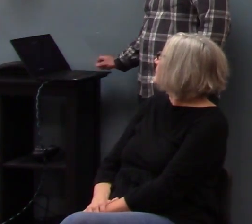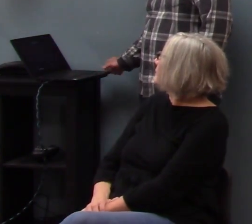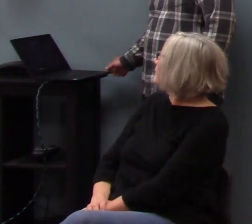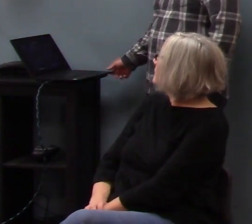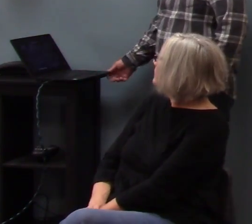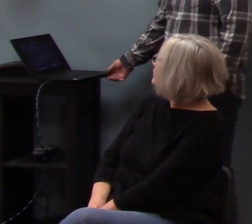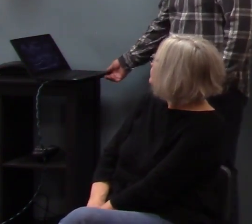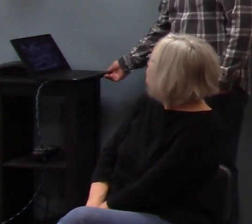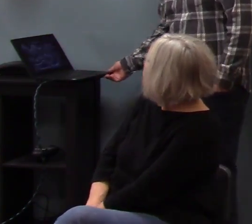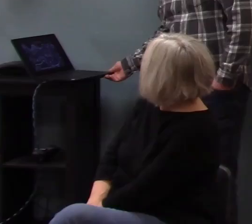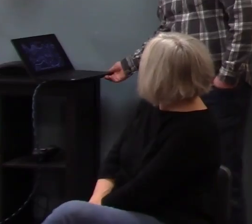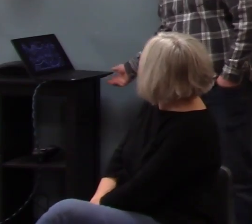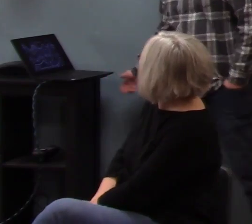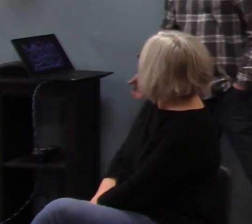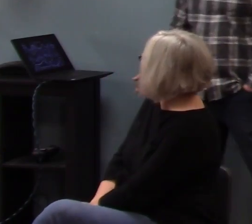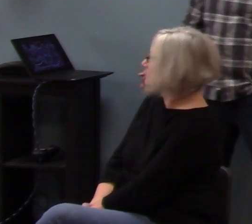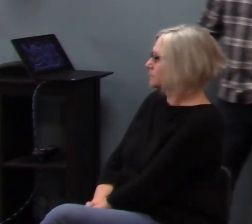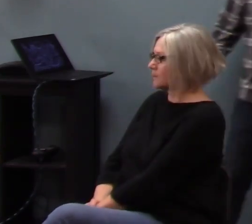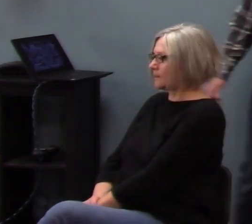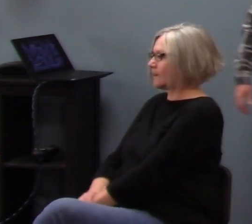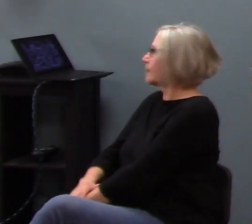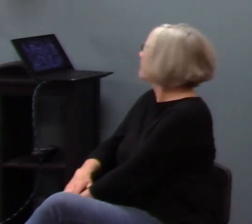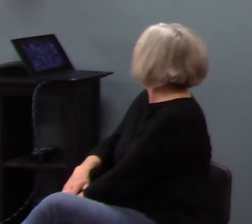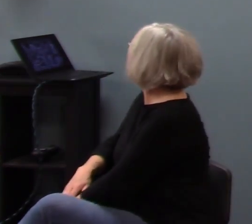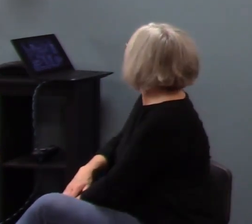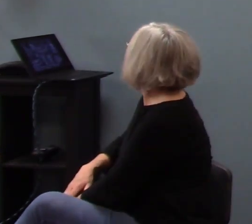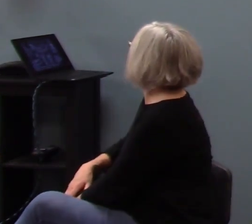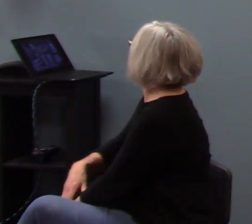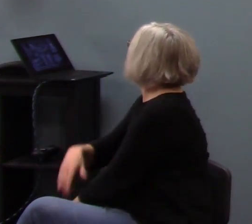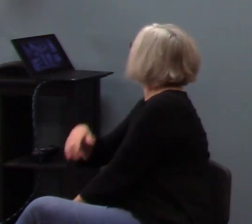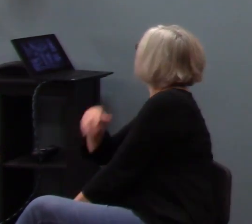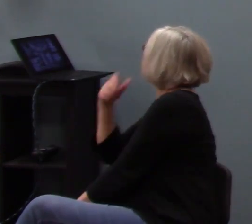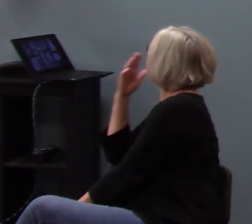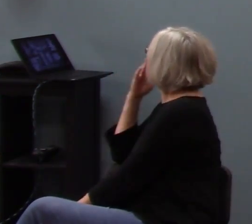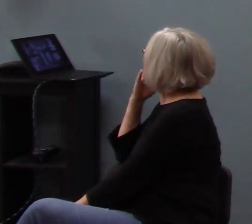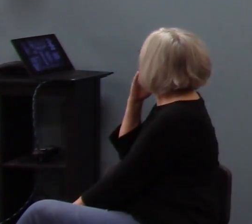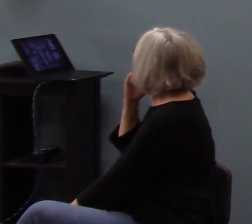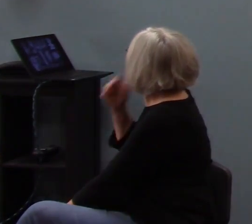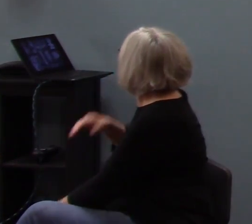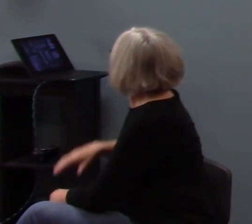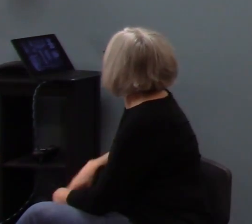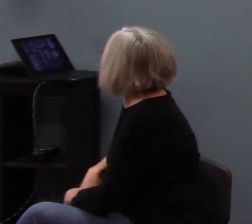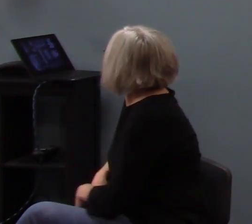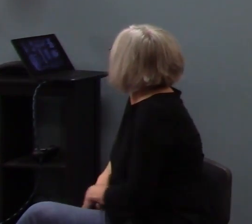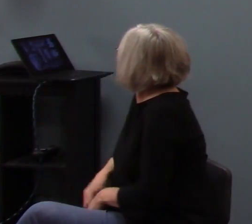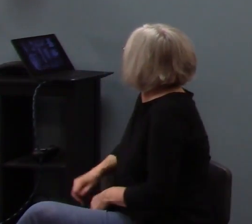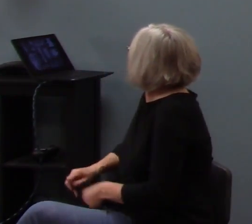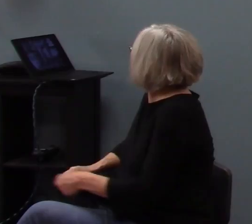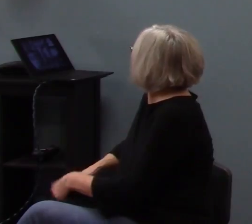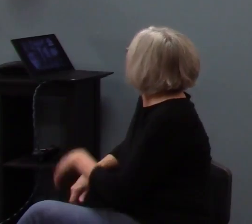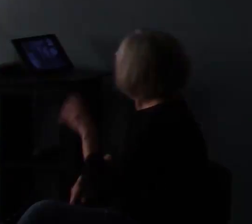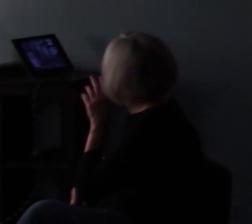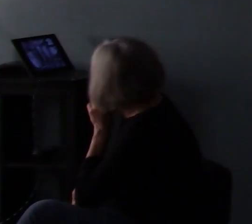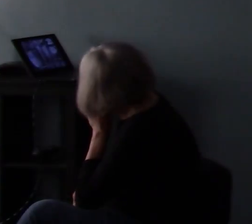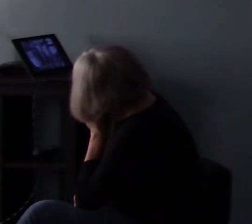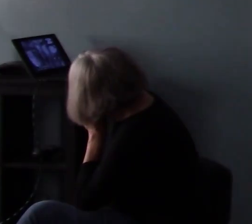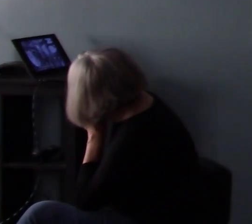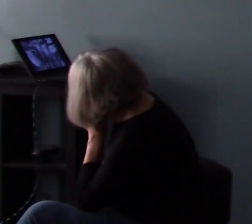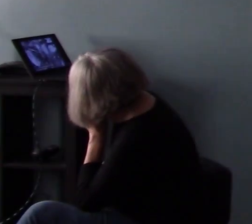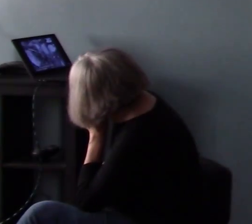If homology doesn't provide evidence for the tree of life, I'm gonna go turn this off quick. So you can a see that. second proof usually offered is the fossil